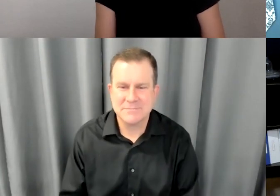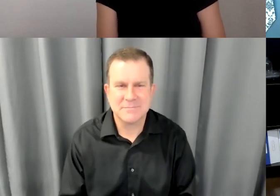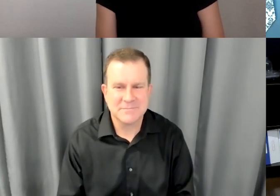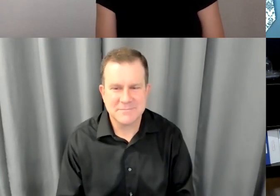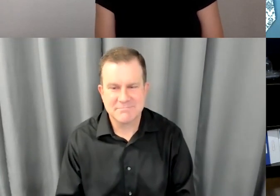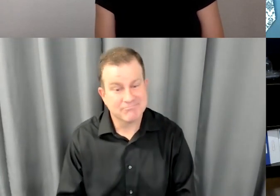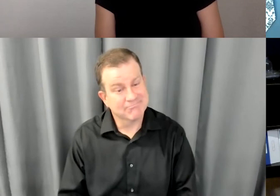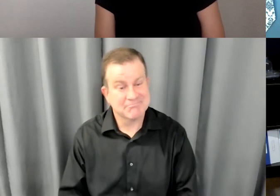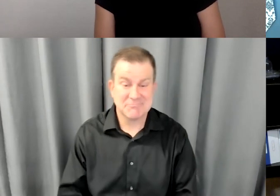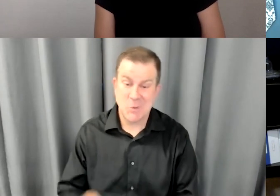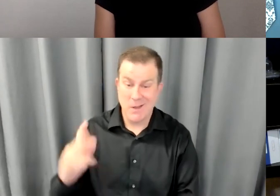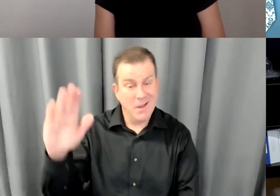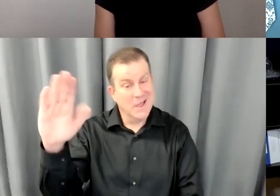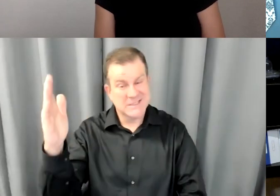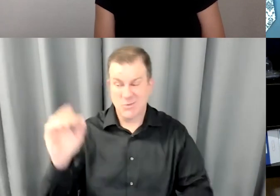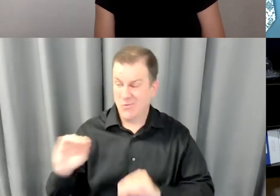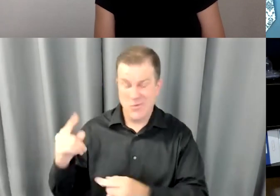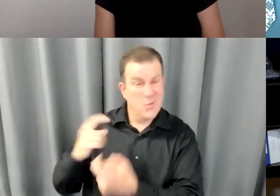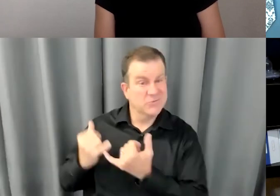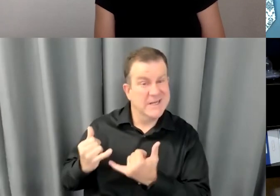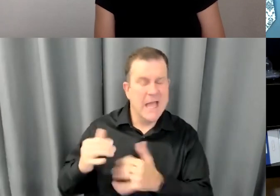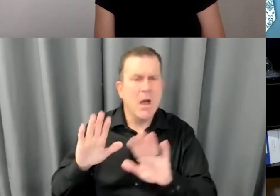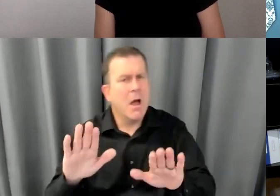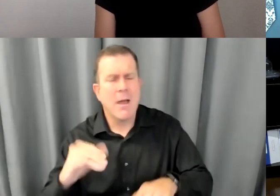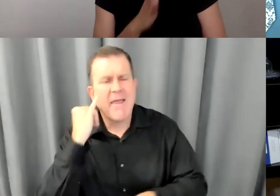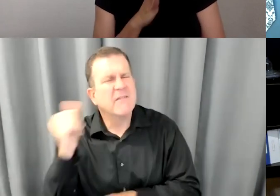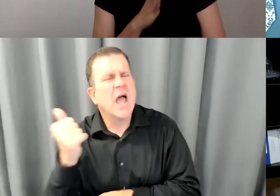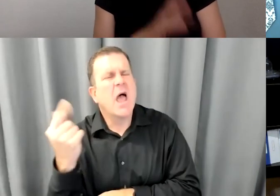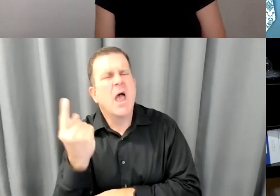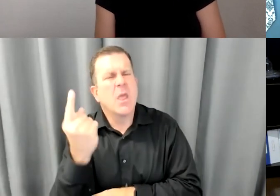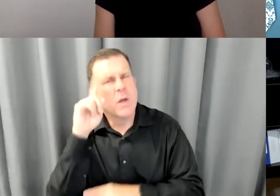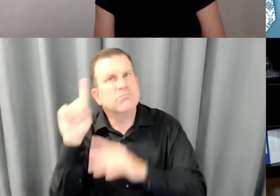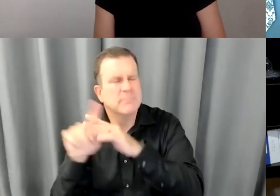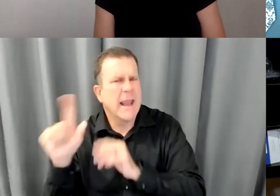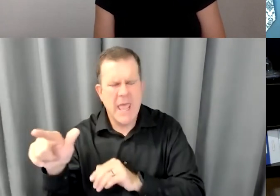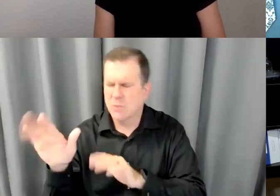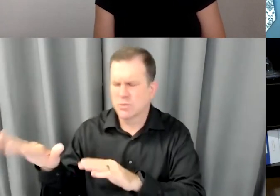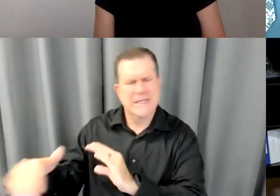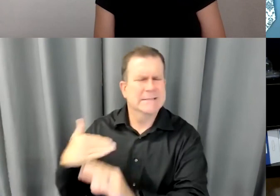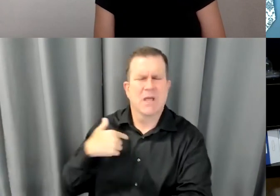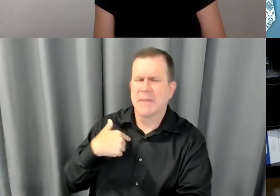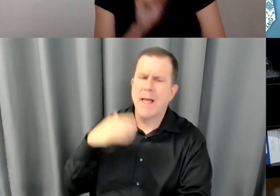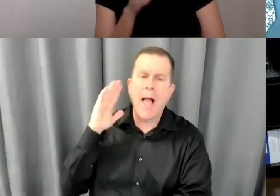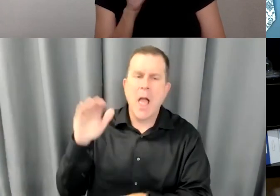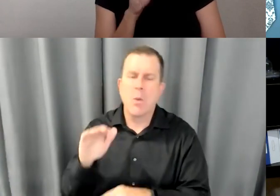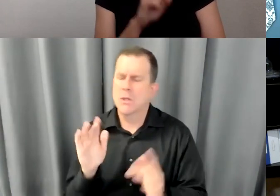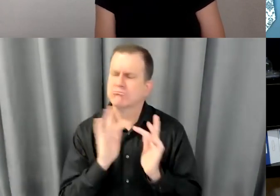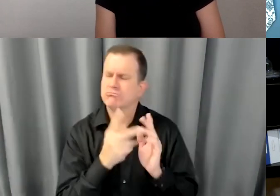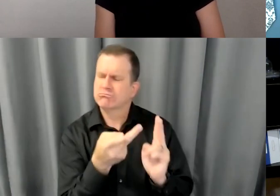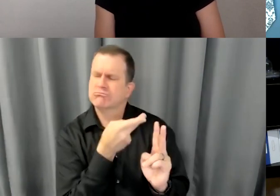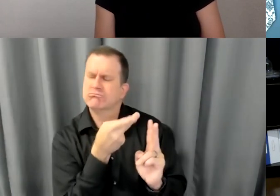All right, I suppose we don't have any questions. Like I said, if anybody does think of anything, feel free to reach out, and I will put you in contact with